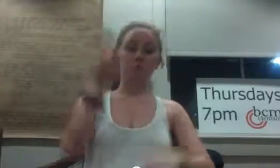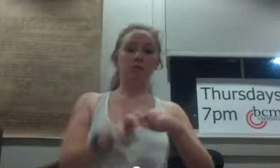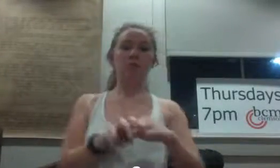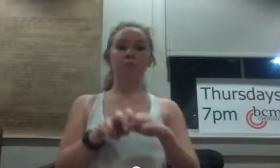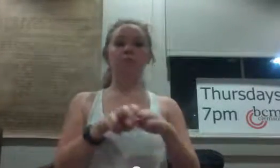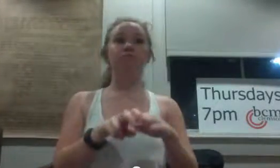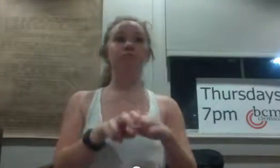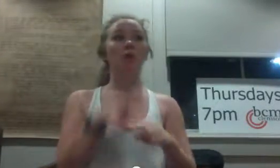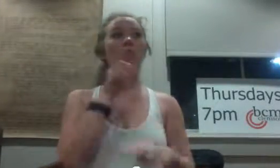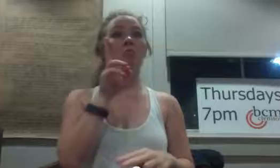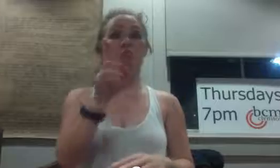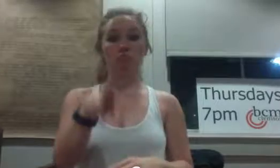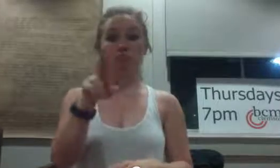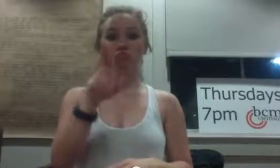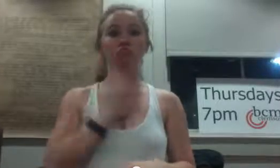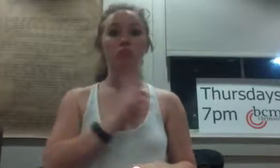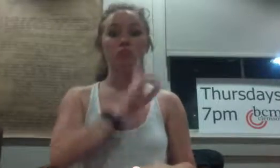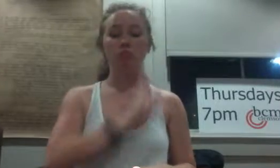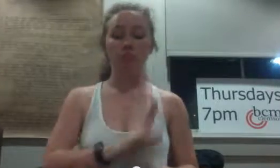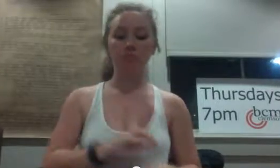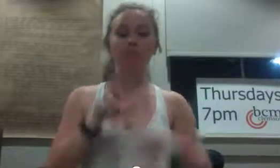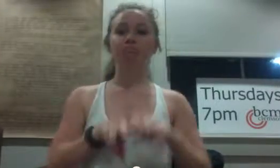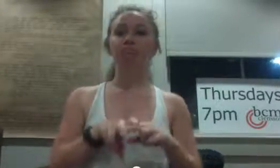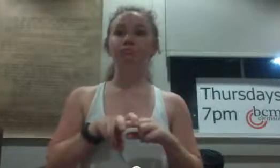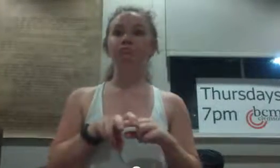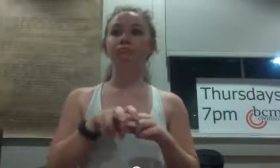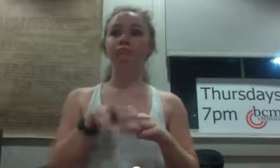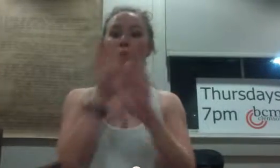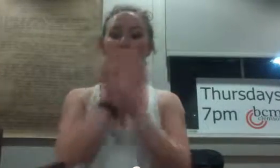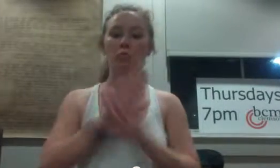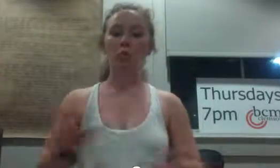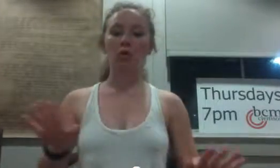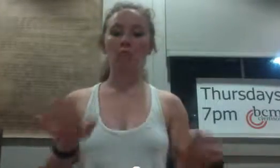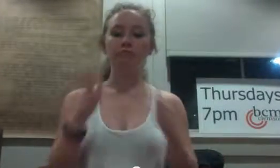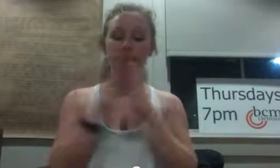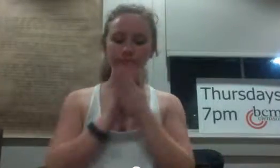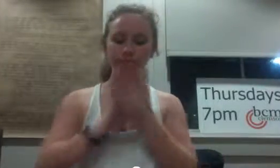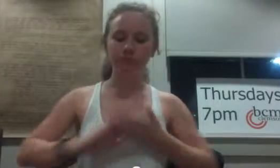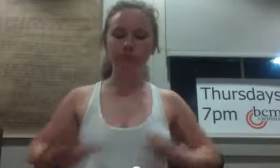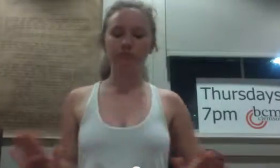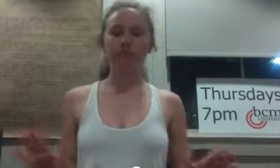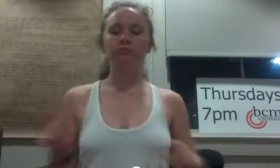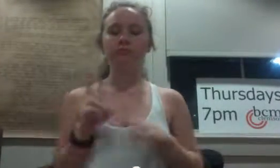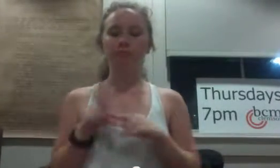So people started to do peaceful protests. They'd sit quietly.